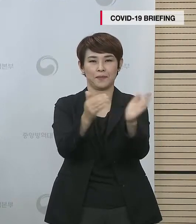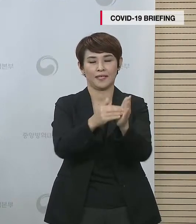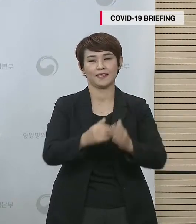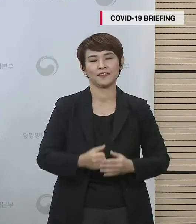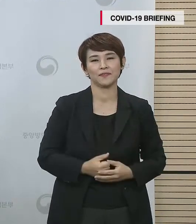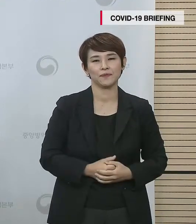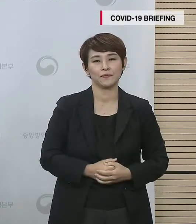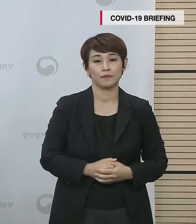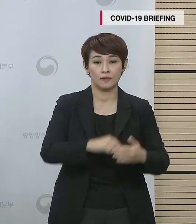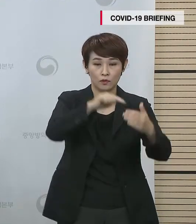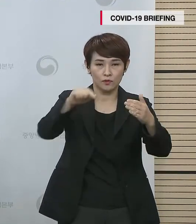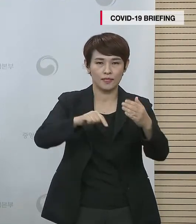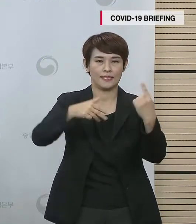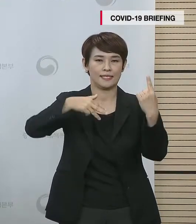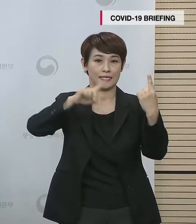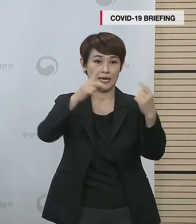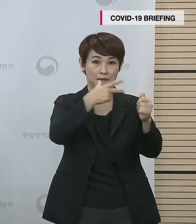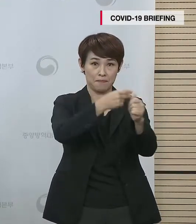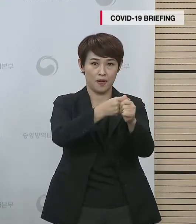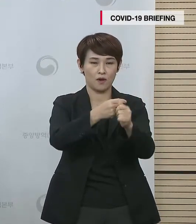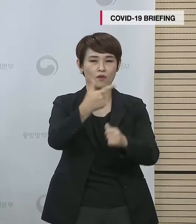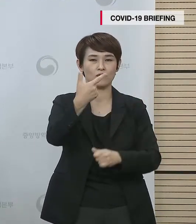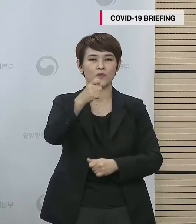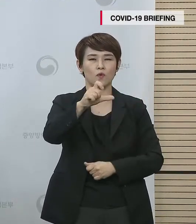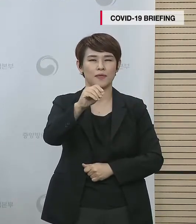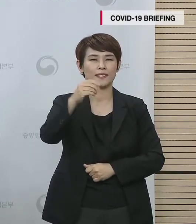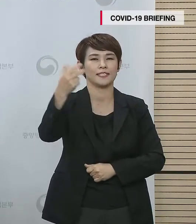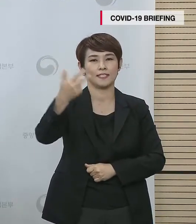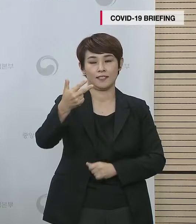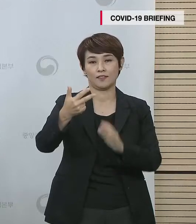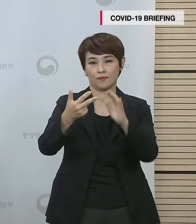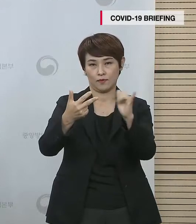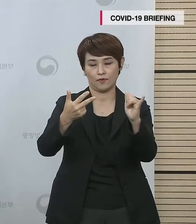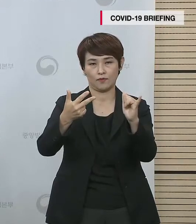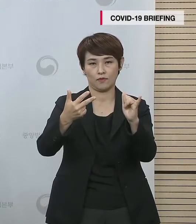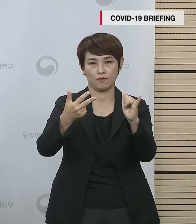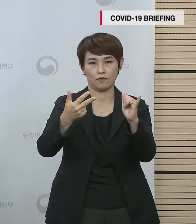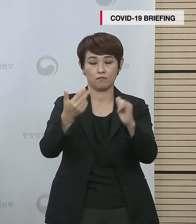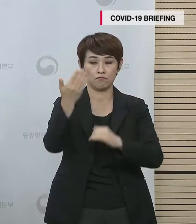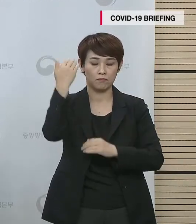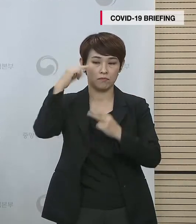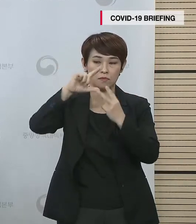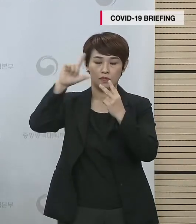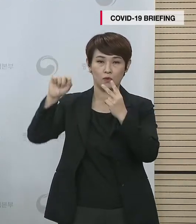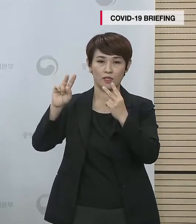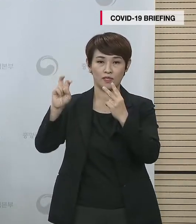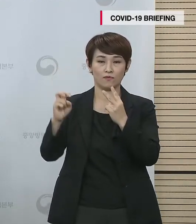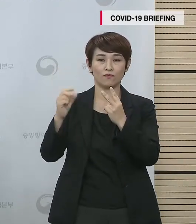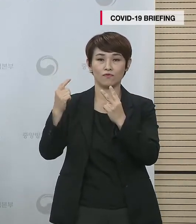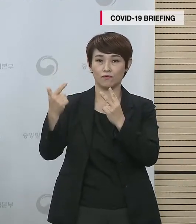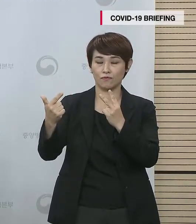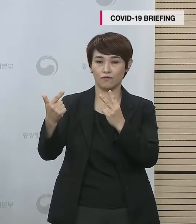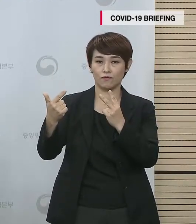711,194 people receiving their shots. And among them, the first dose recipients is numbering at